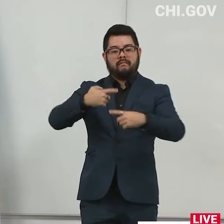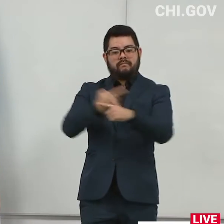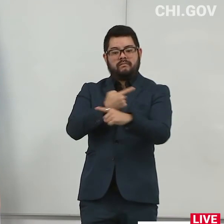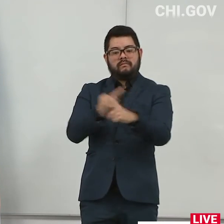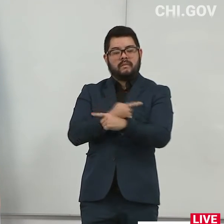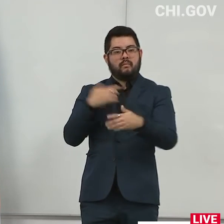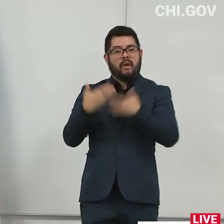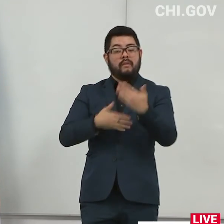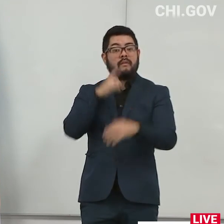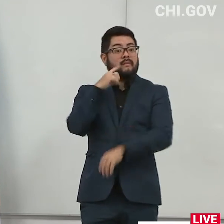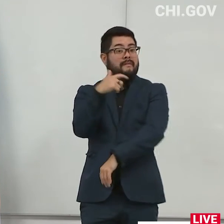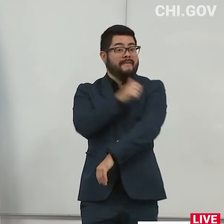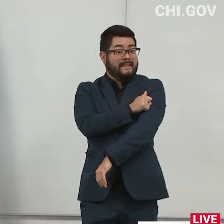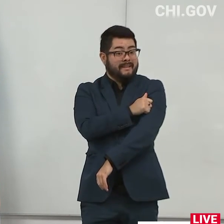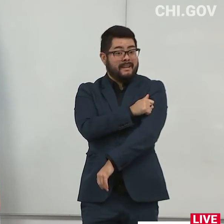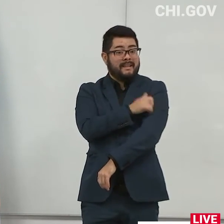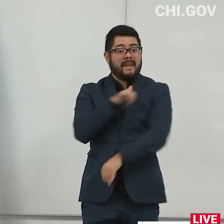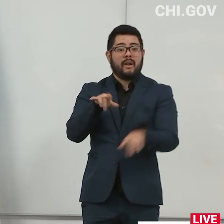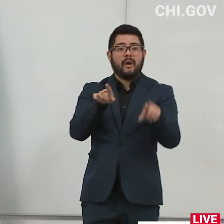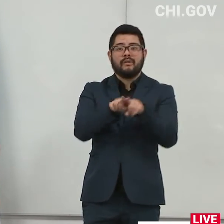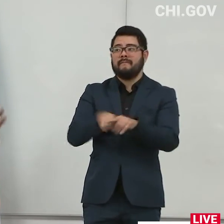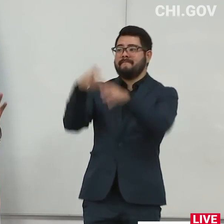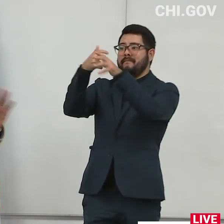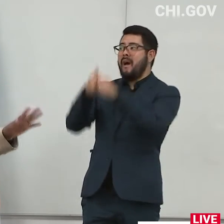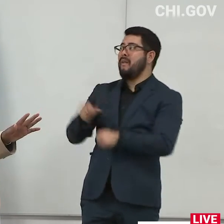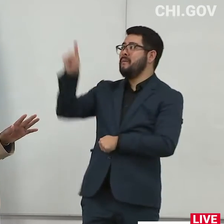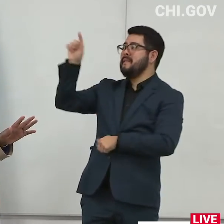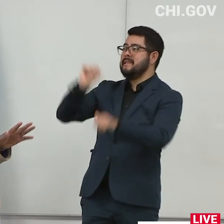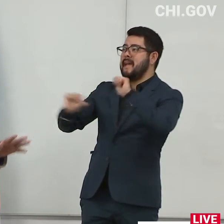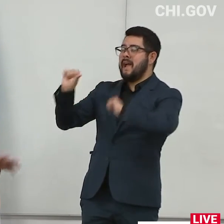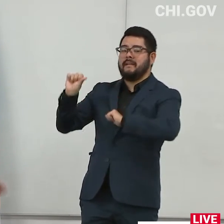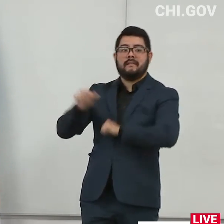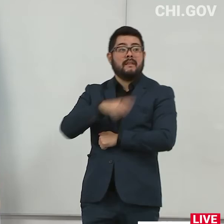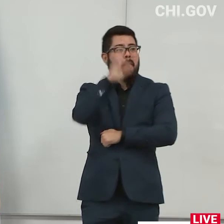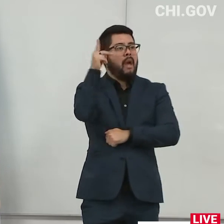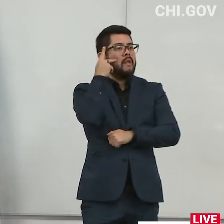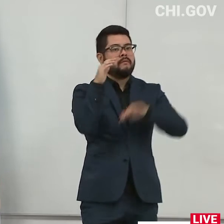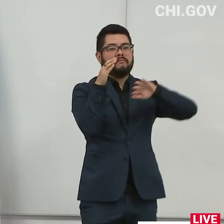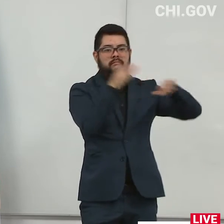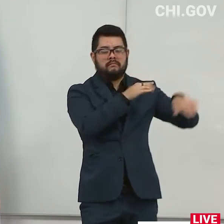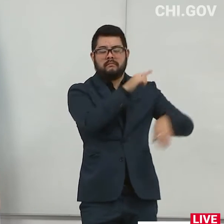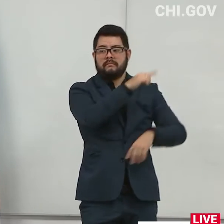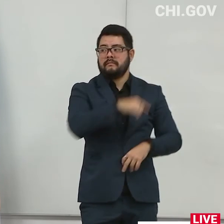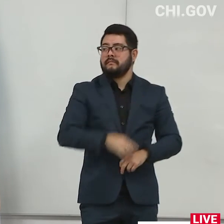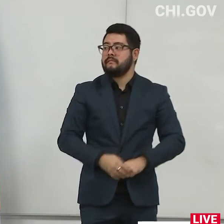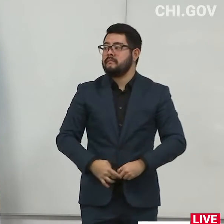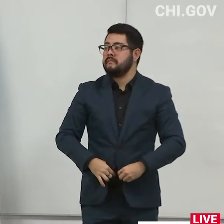vaccine consistent with the science, not the politics.